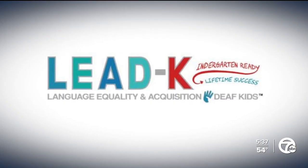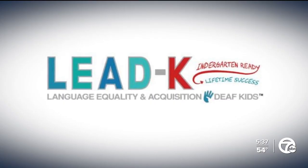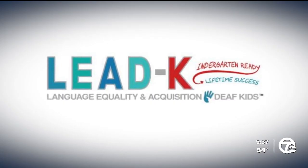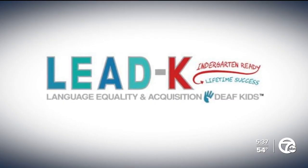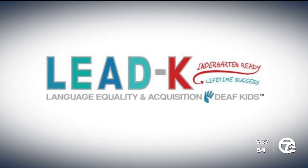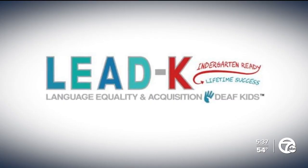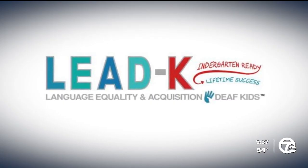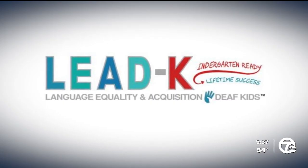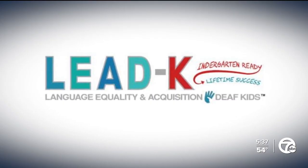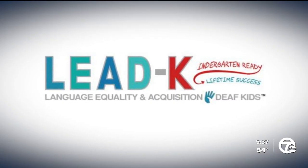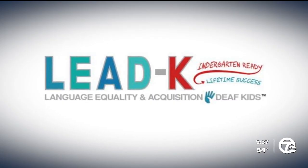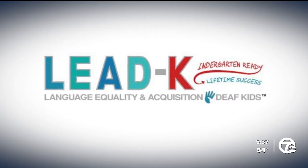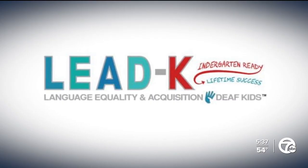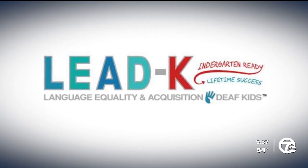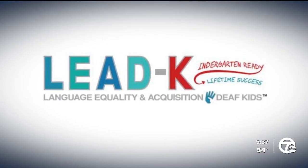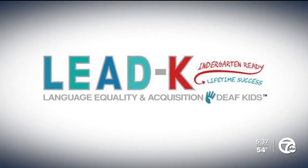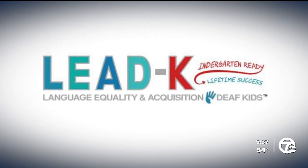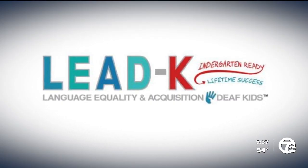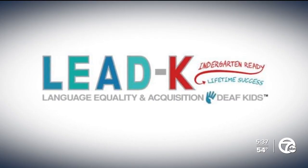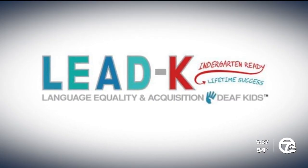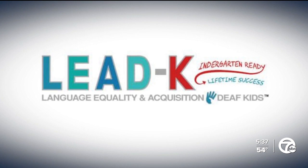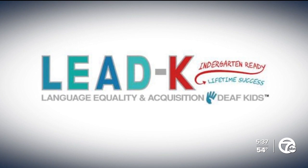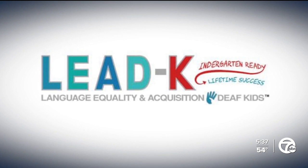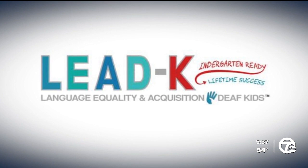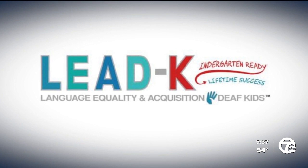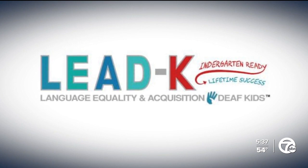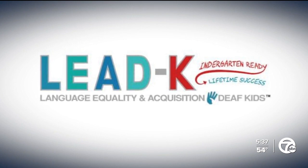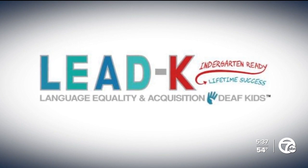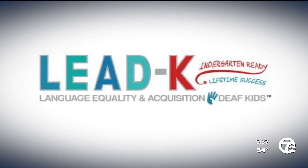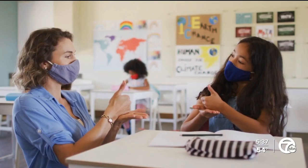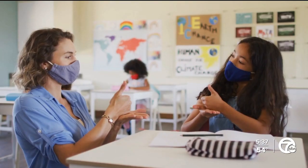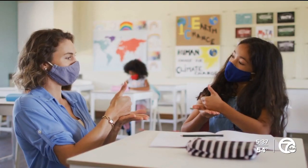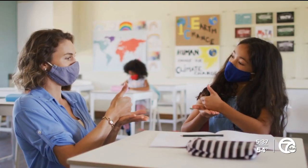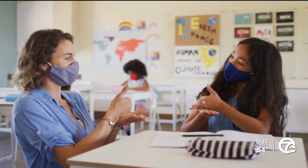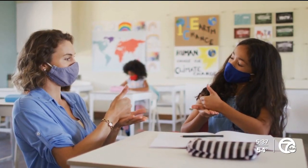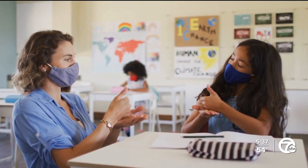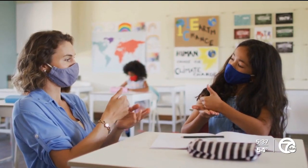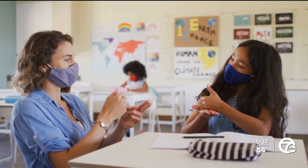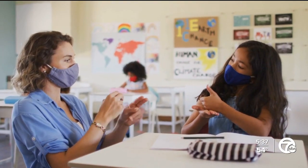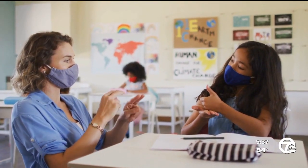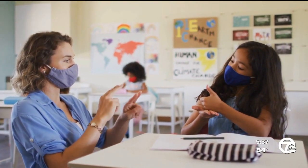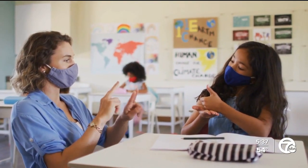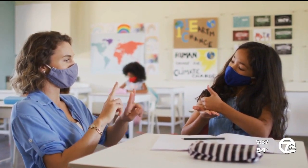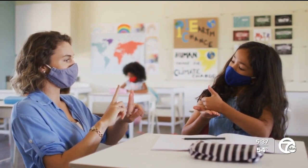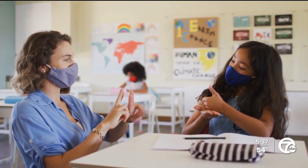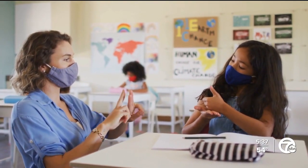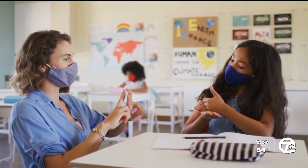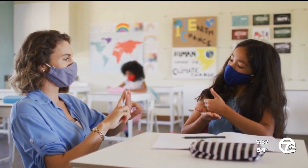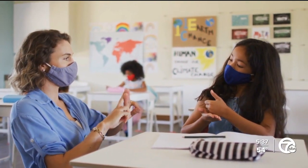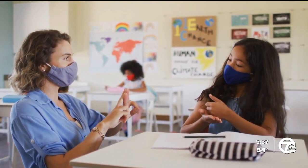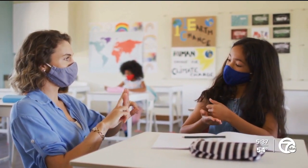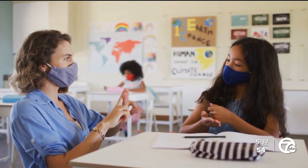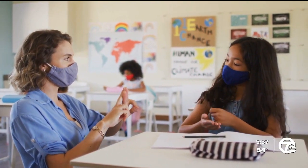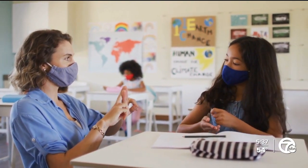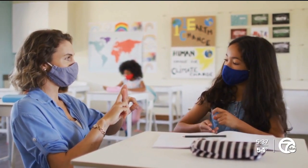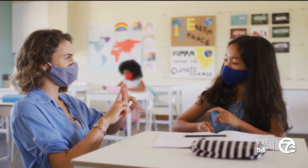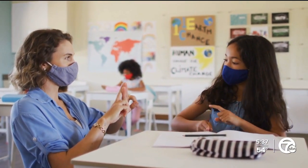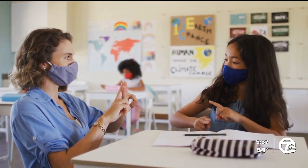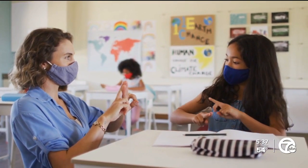behind the fight for Lead K, a legislative campaign calling for the state to put ASL learning on equal